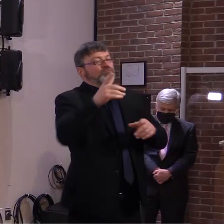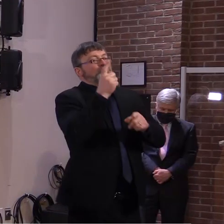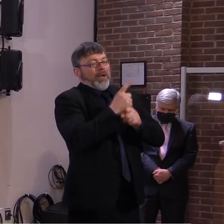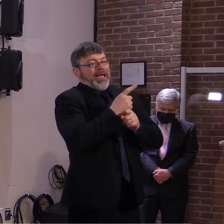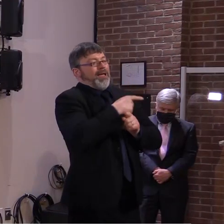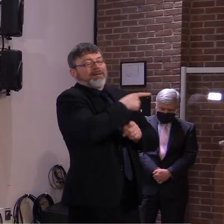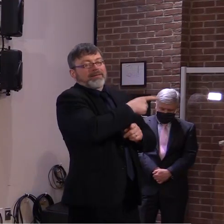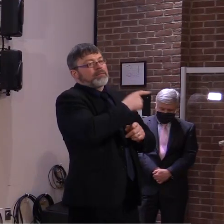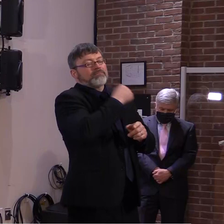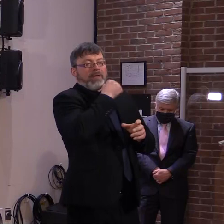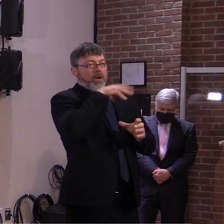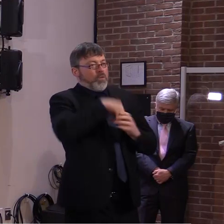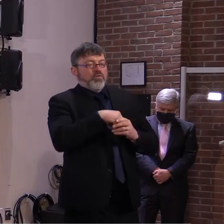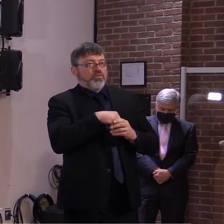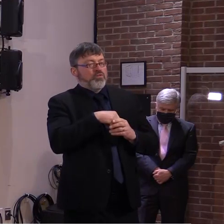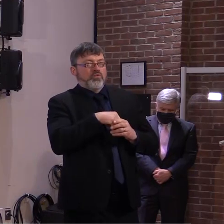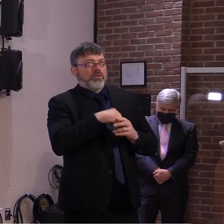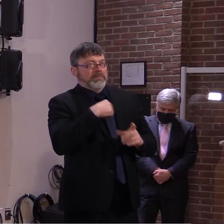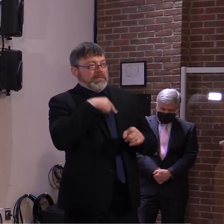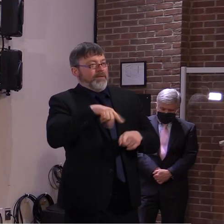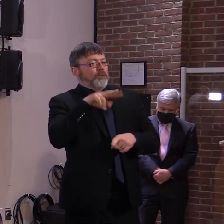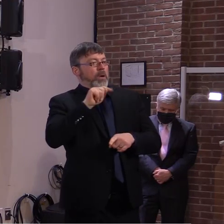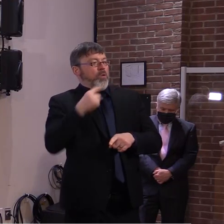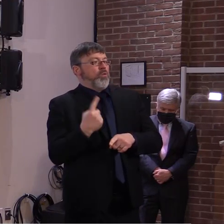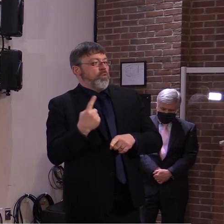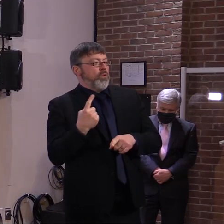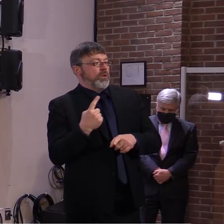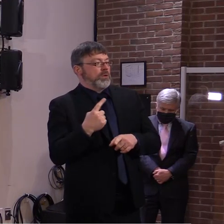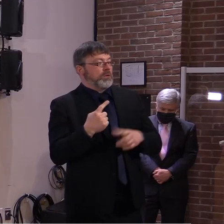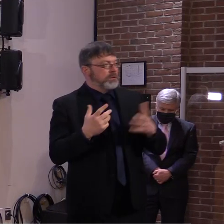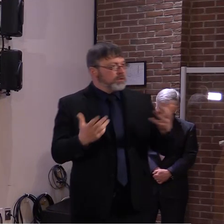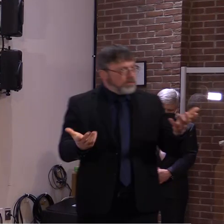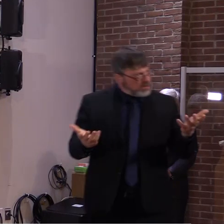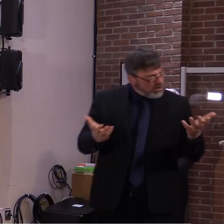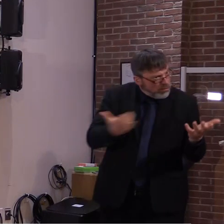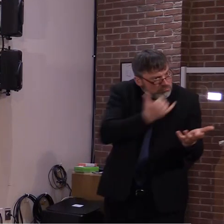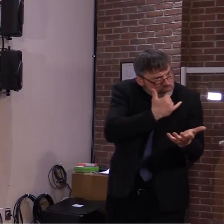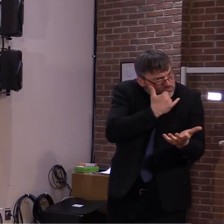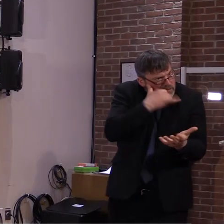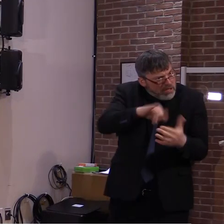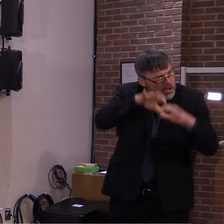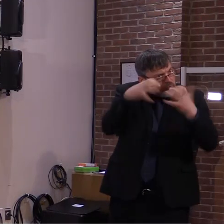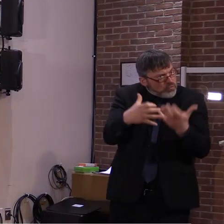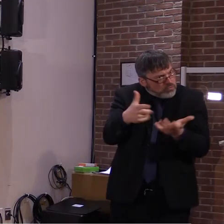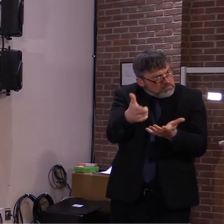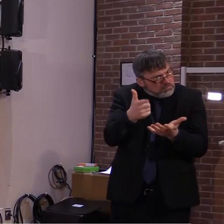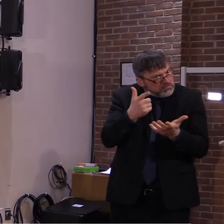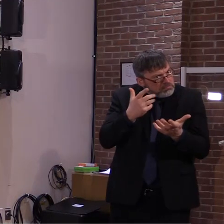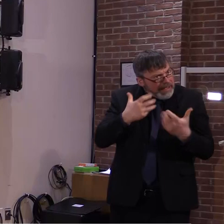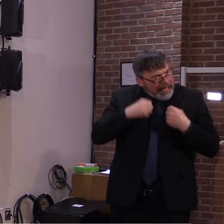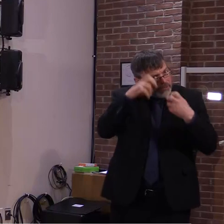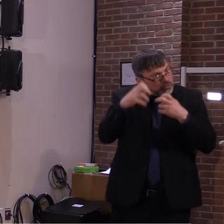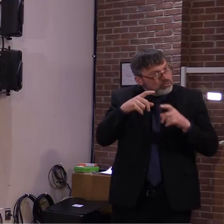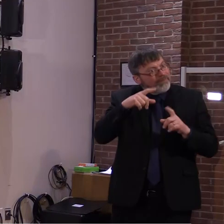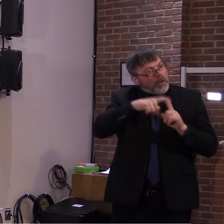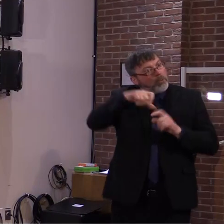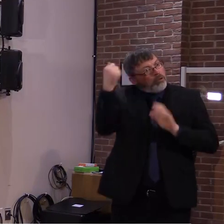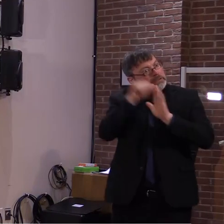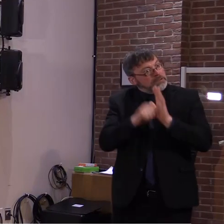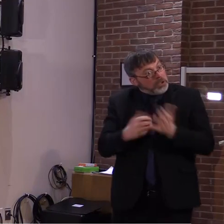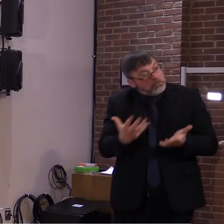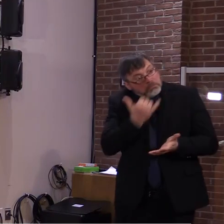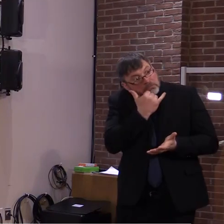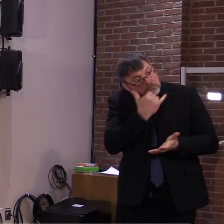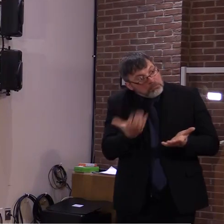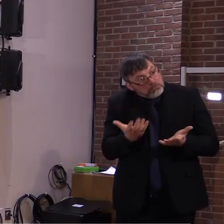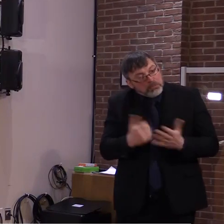Is there consideration given the outbreak among younger people to allow out of state students with health risks to register earlier?